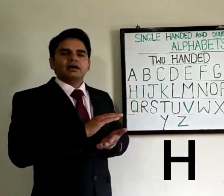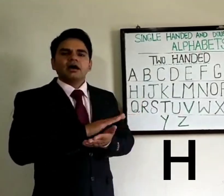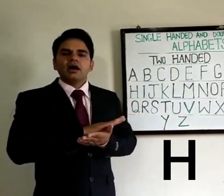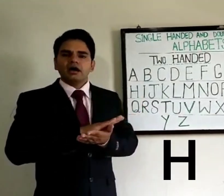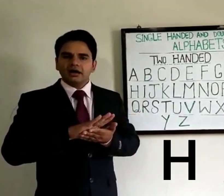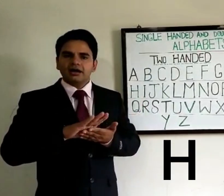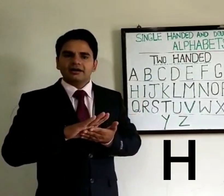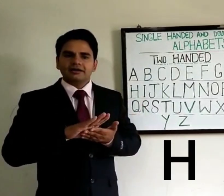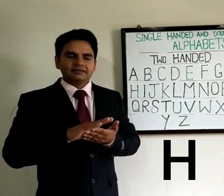H,